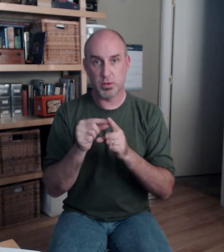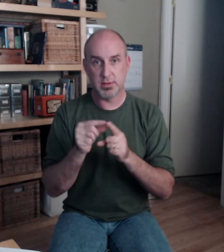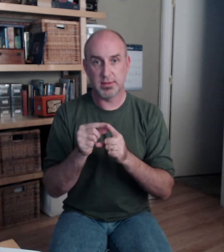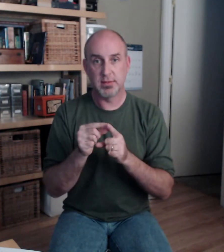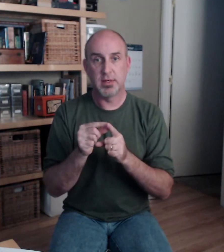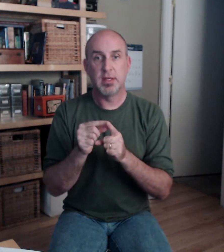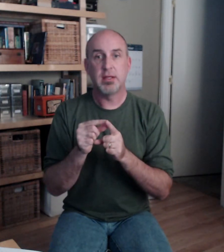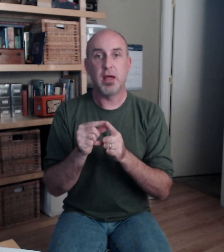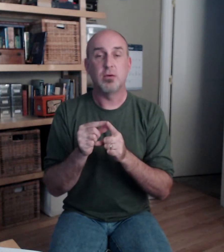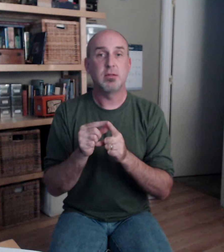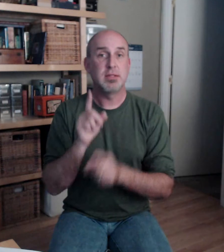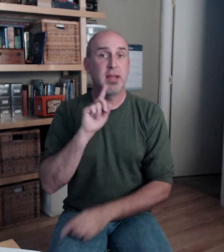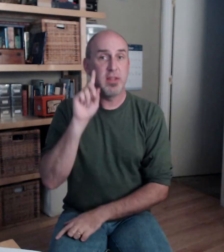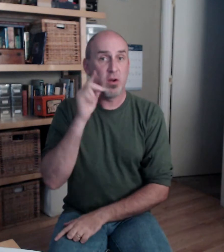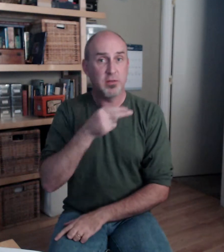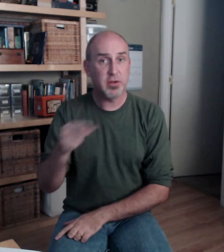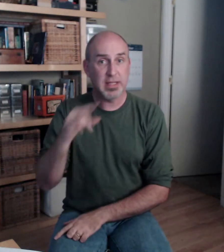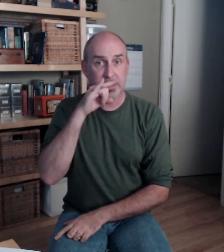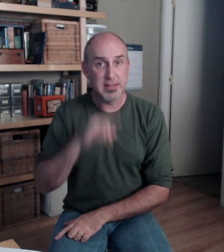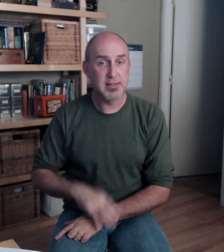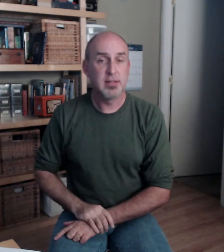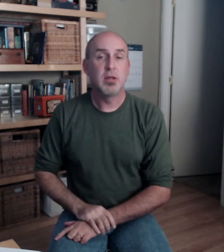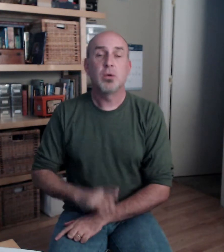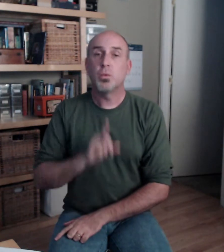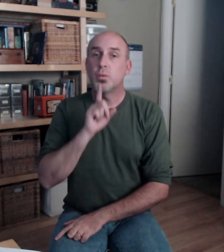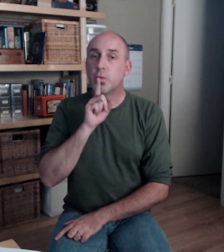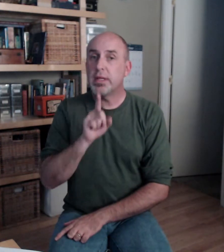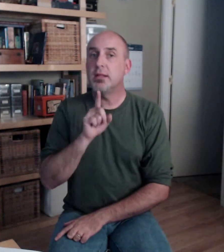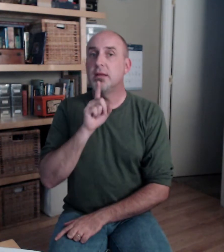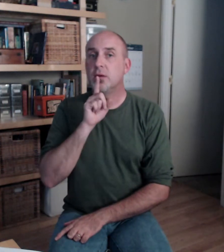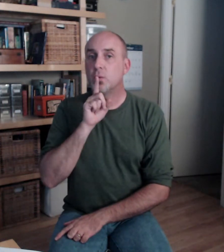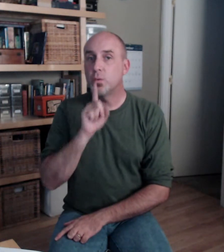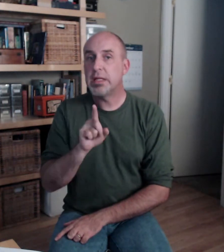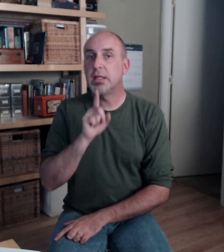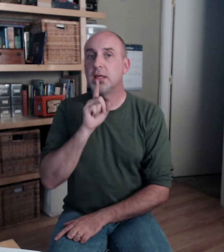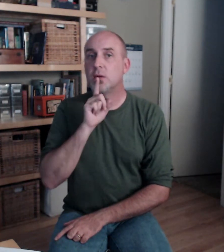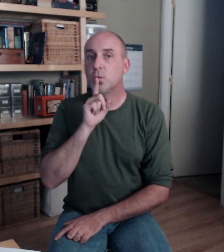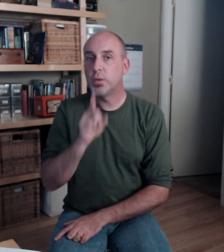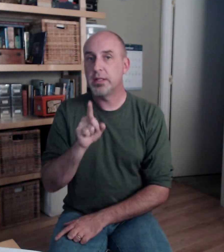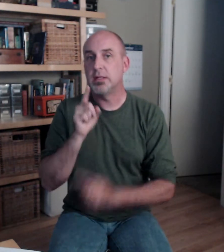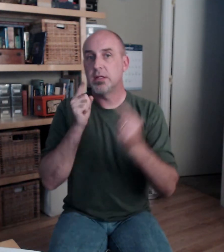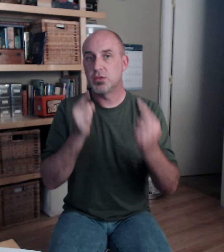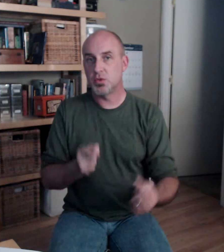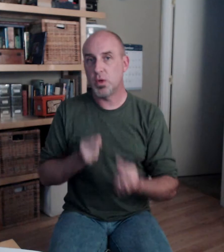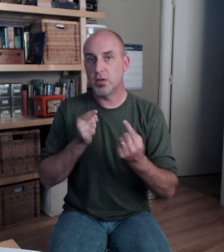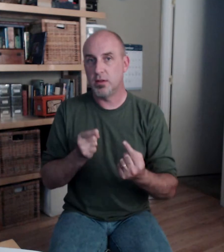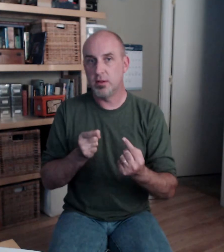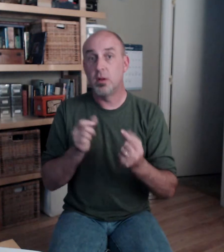words. Now, deaf and hard of hearing kids really, really, really struggle